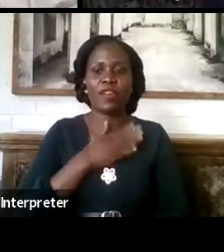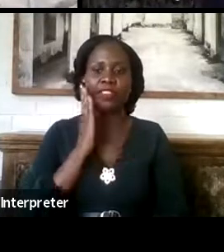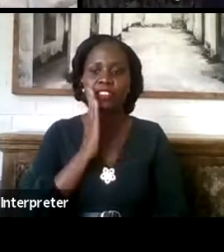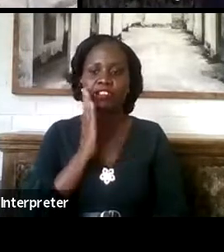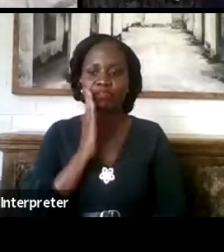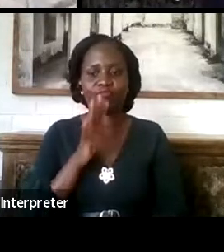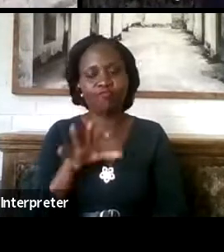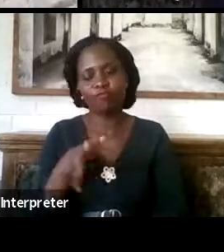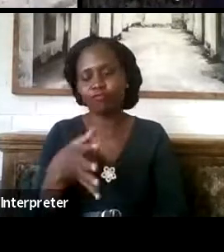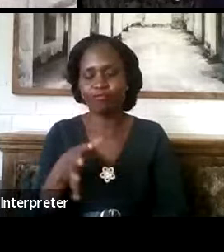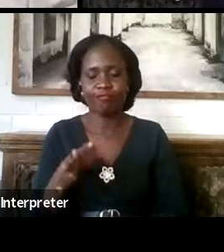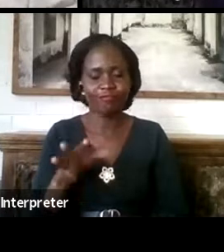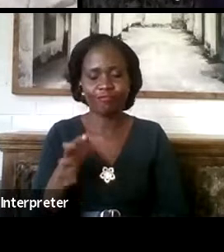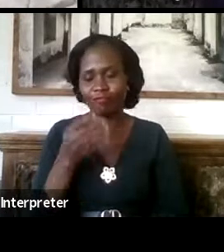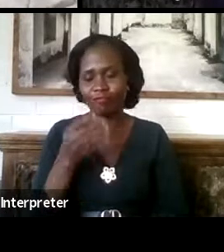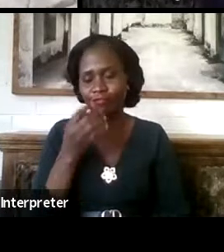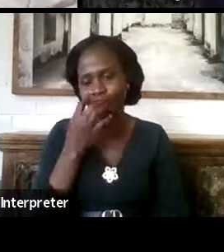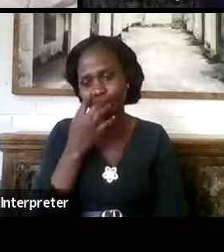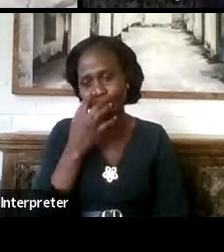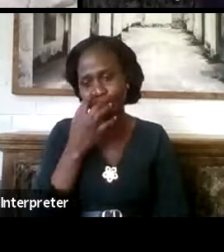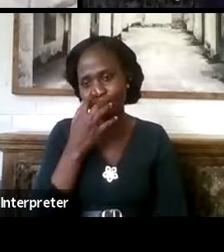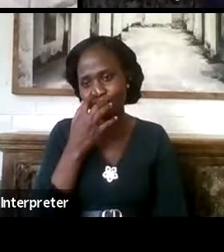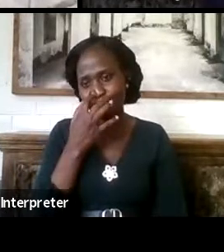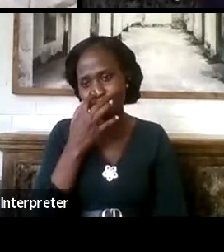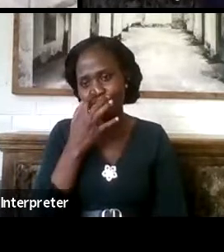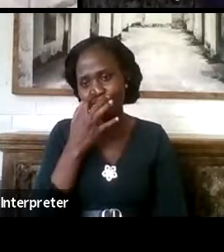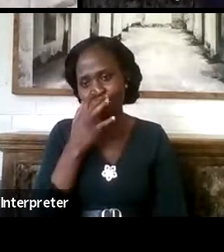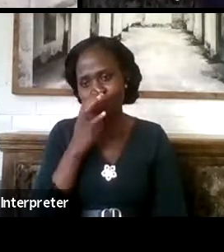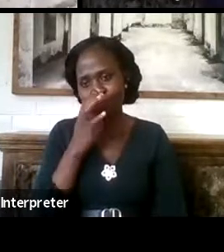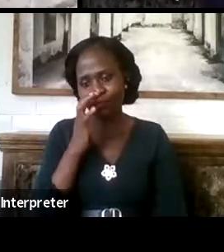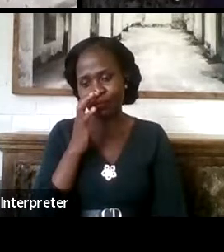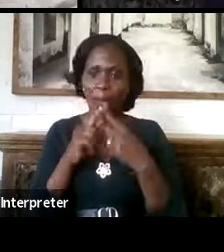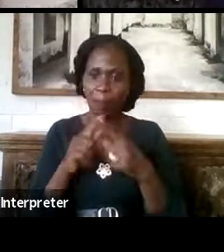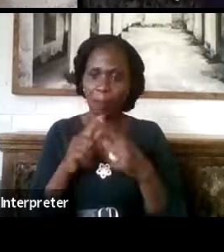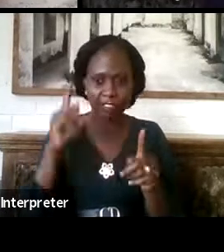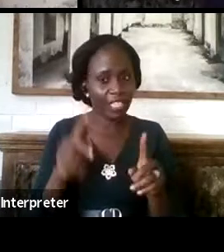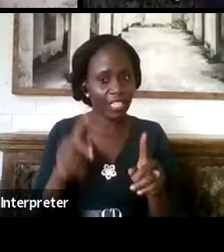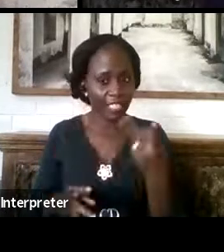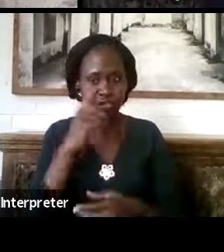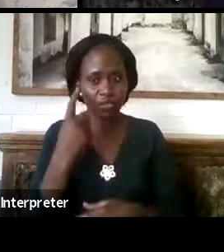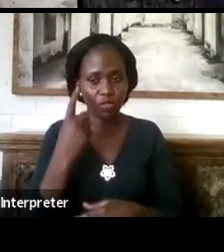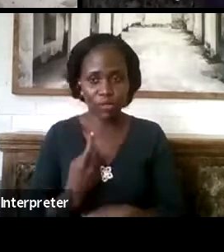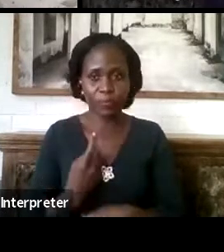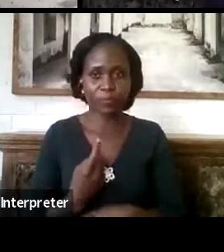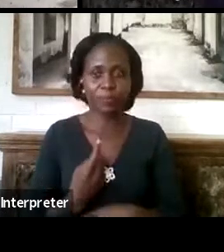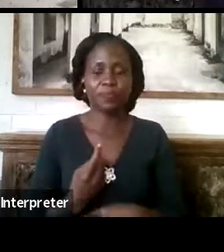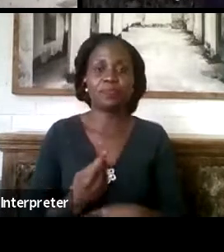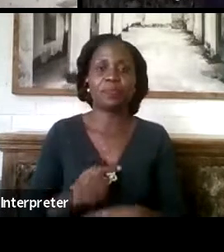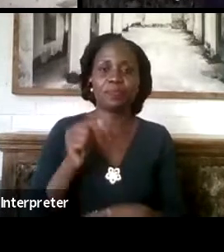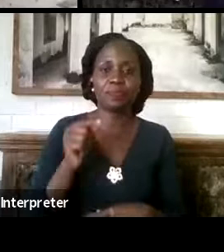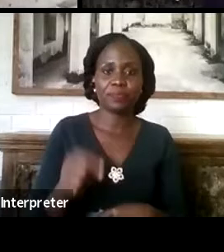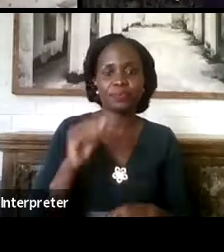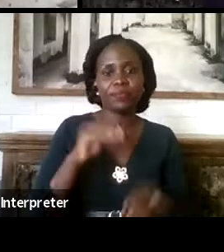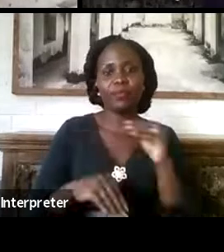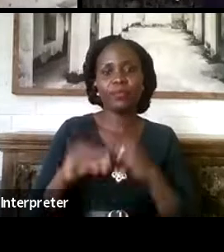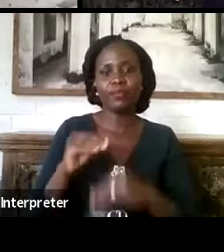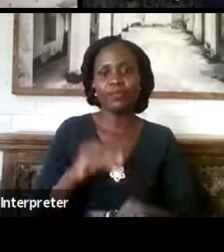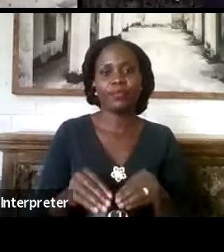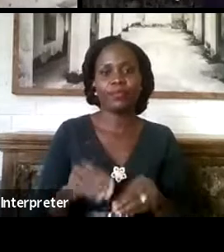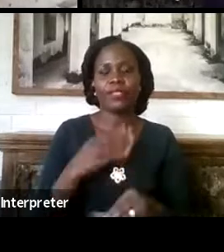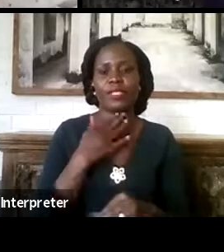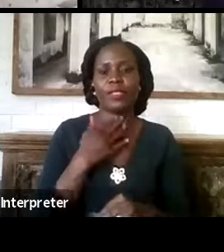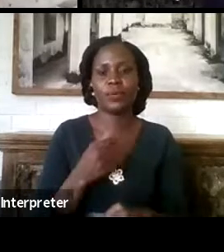very fluent, but for the second question, these are the contributions that I want to